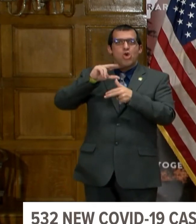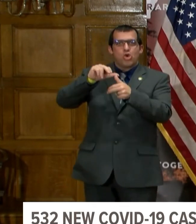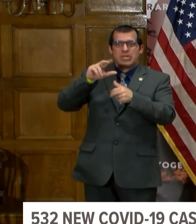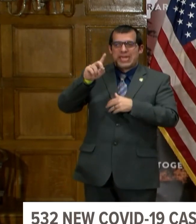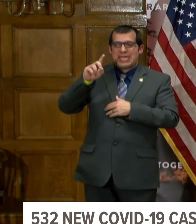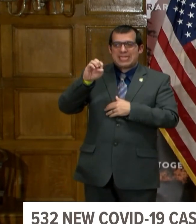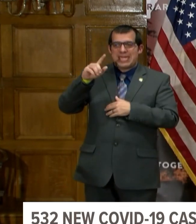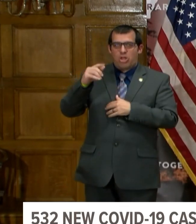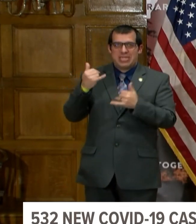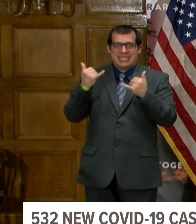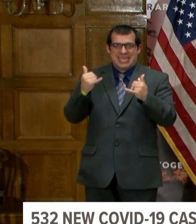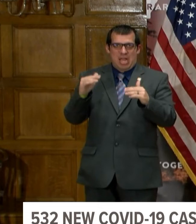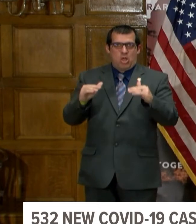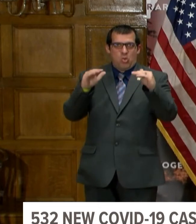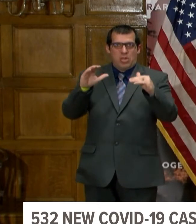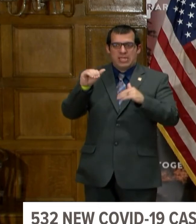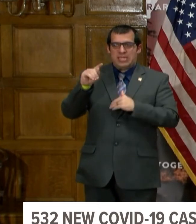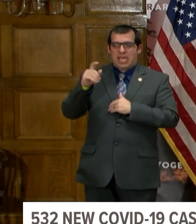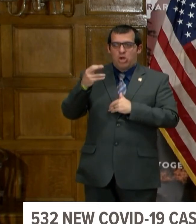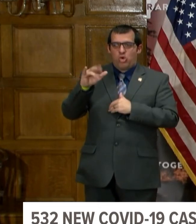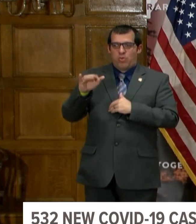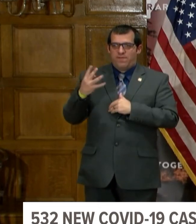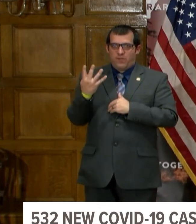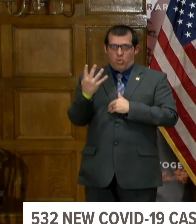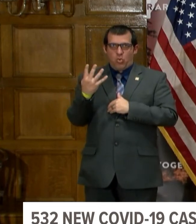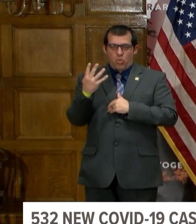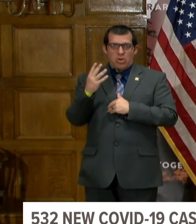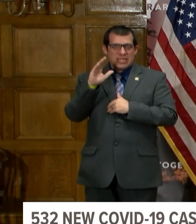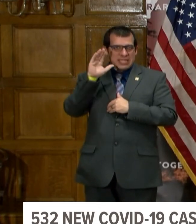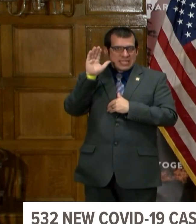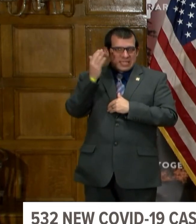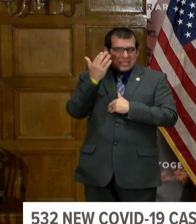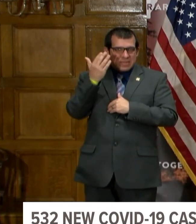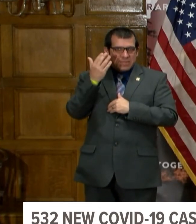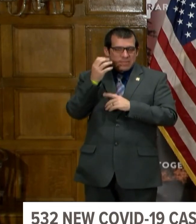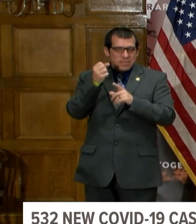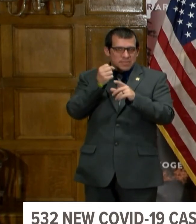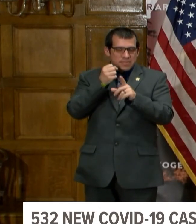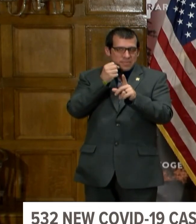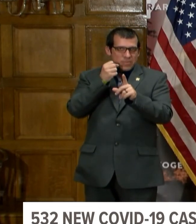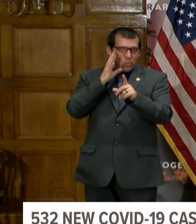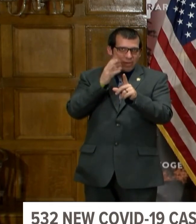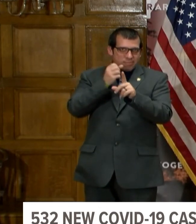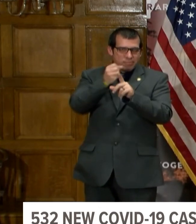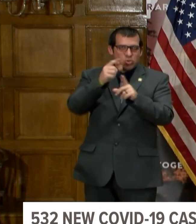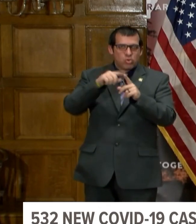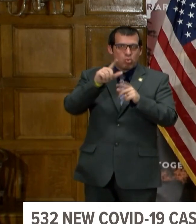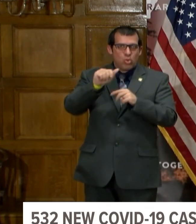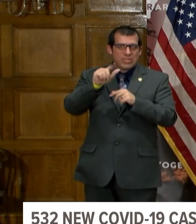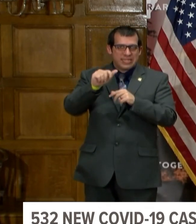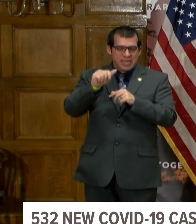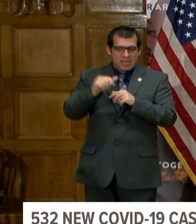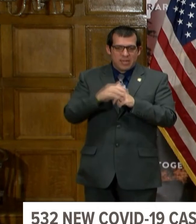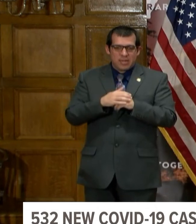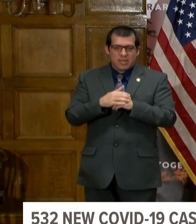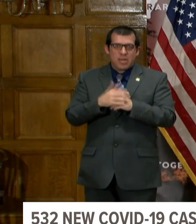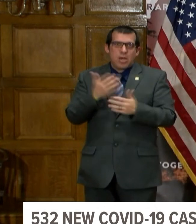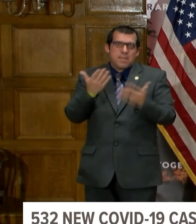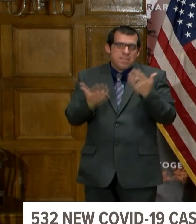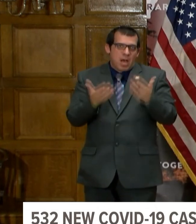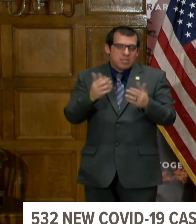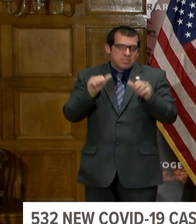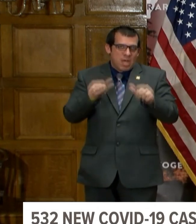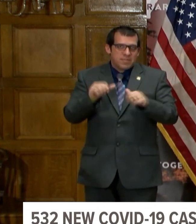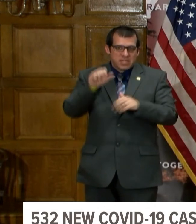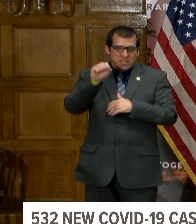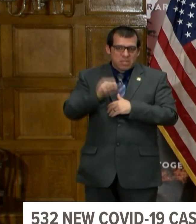a Category 4 storm, and it appears to be heading to the Louisiana coast. This may mean that southern Arkansas